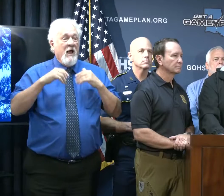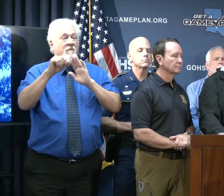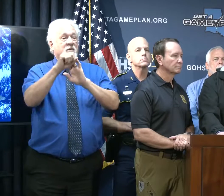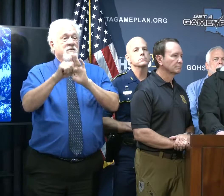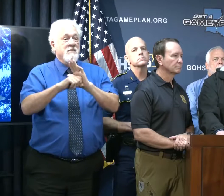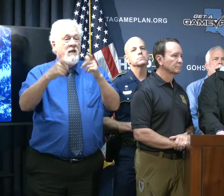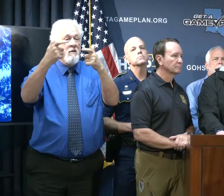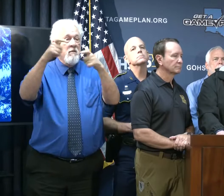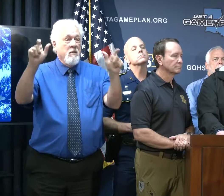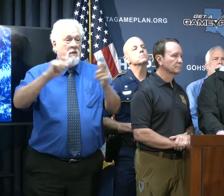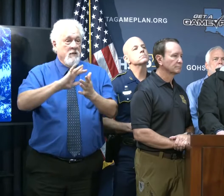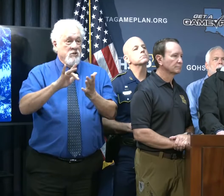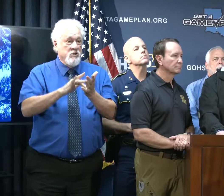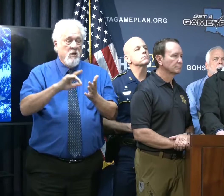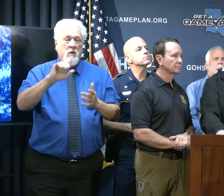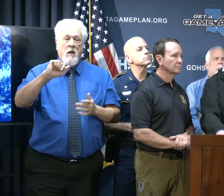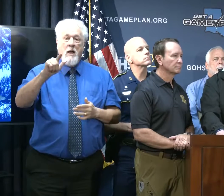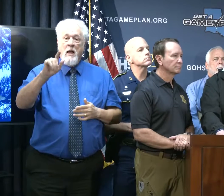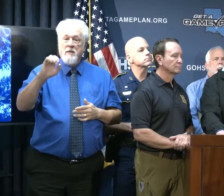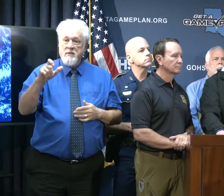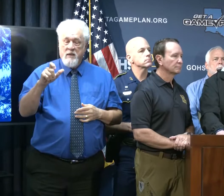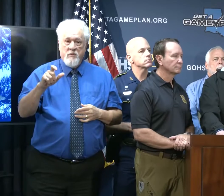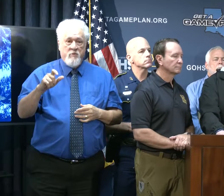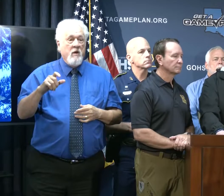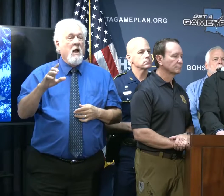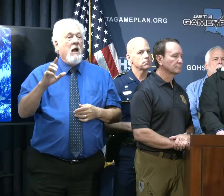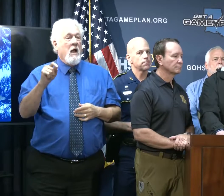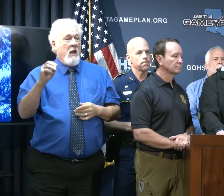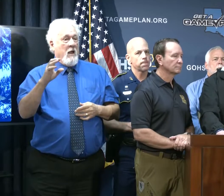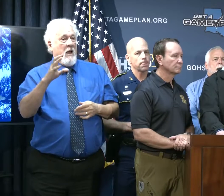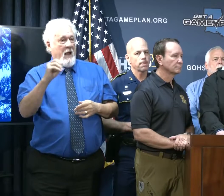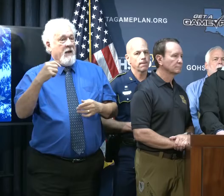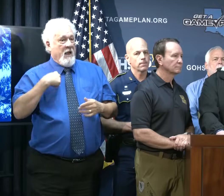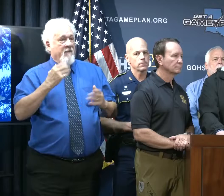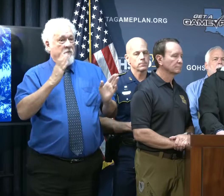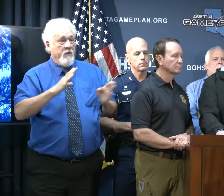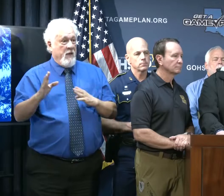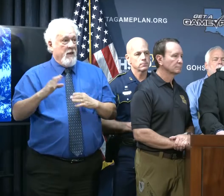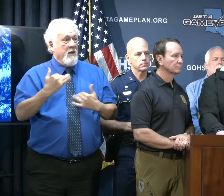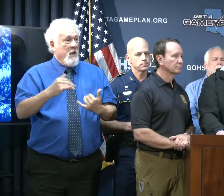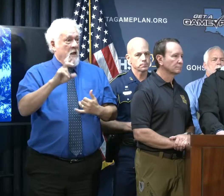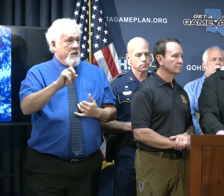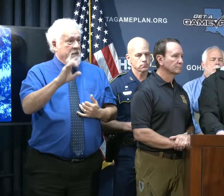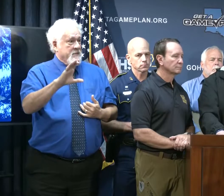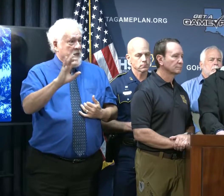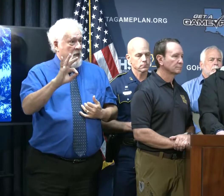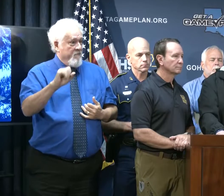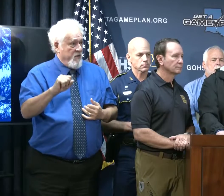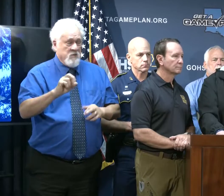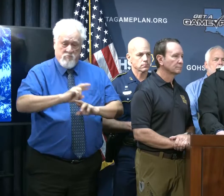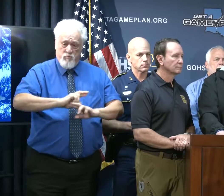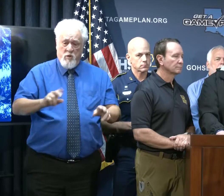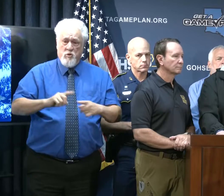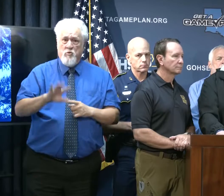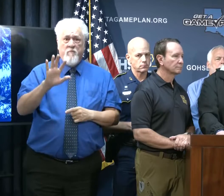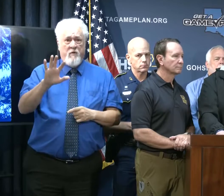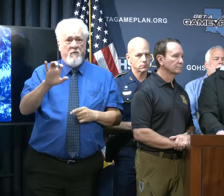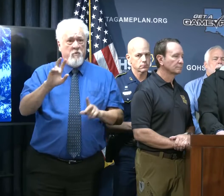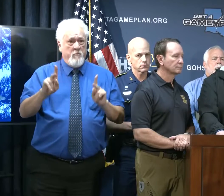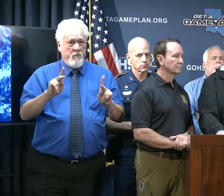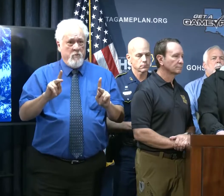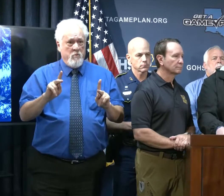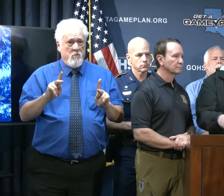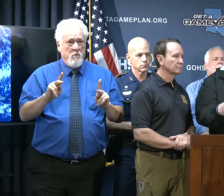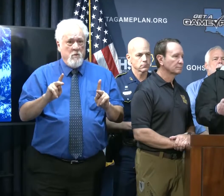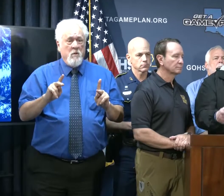in Alexandria, and we have a state shelter plan. Right now, DCFS currently is prepared for 500 people as